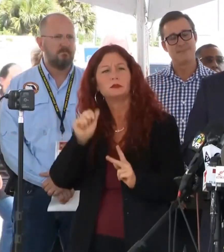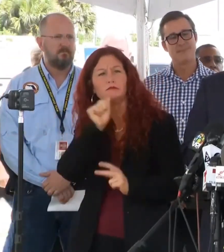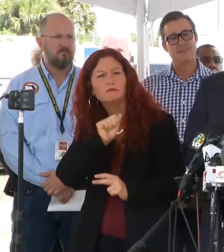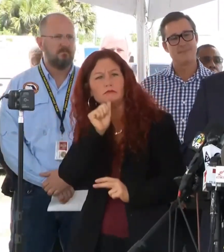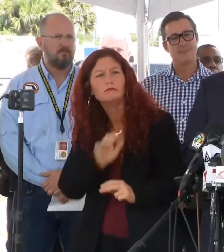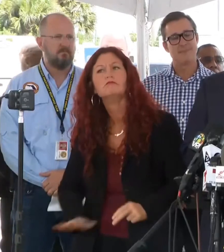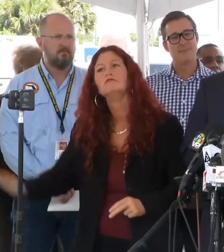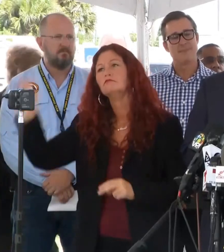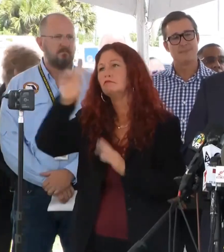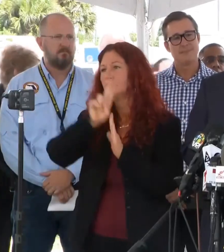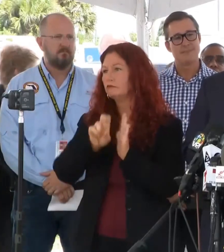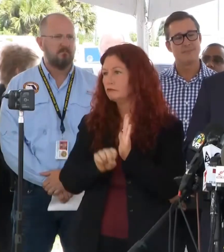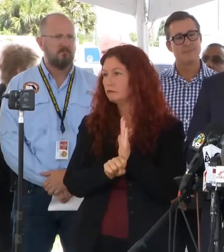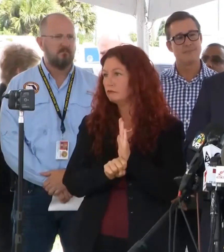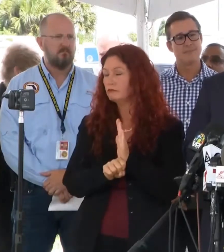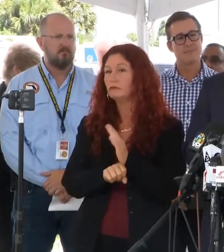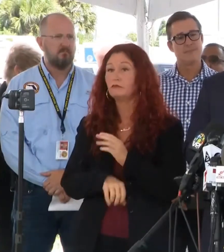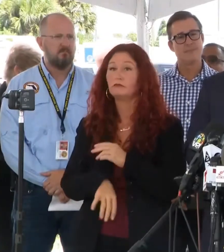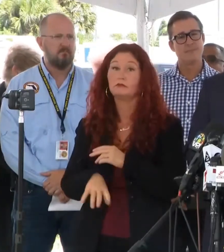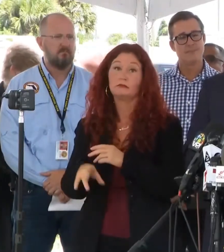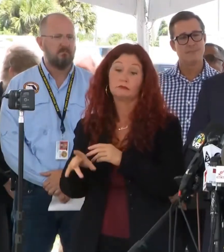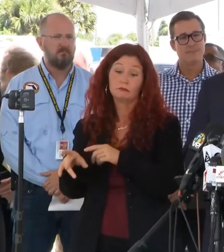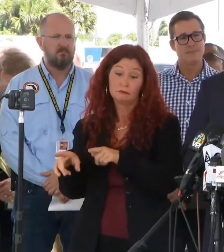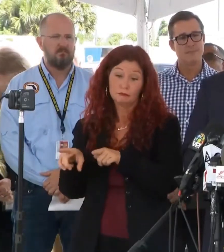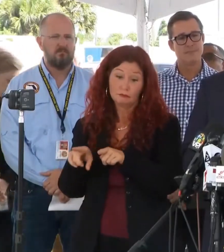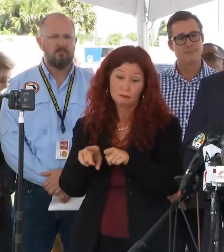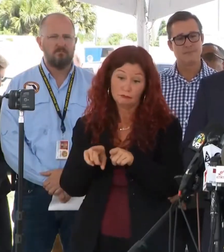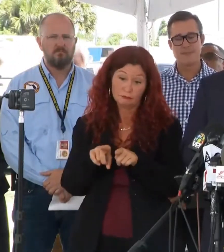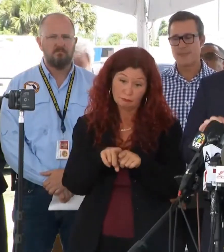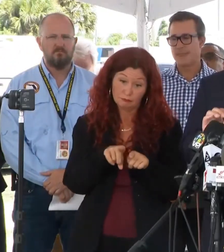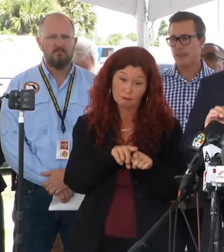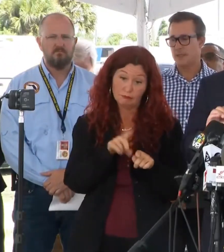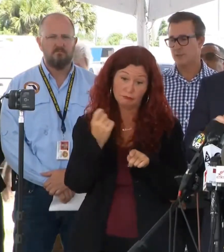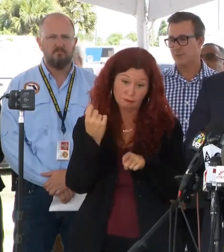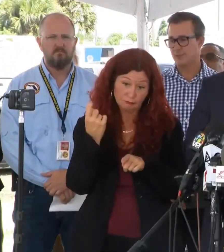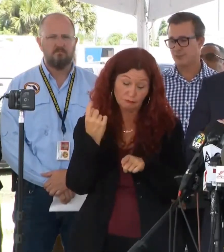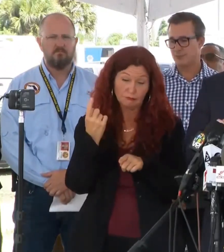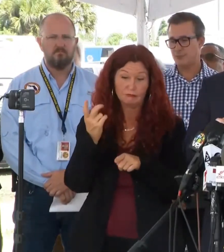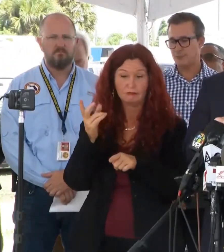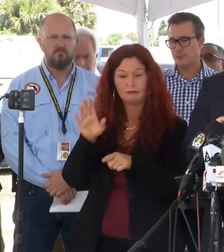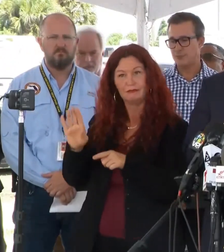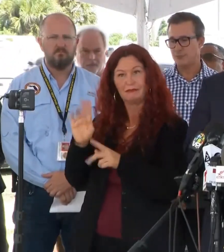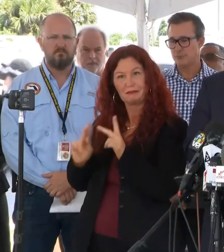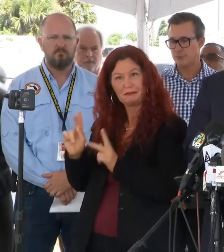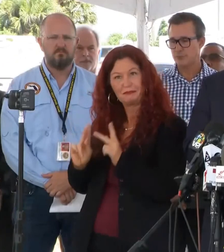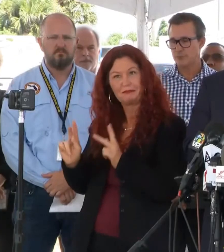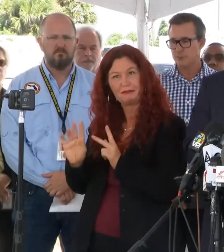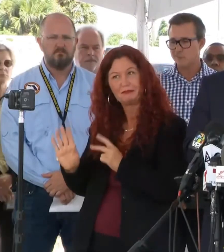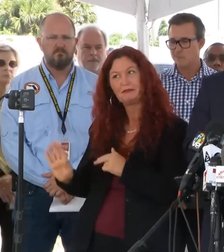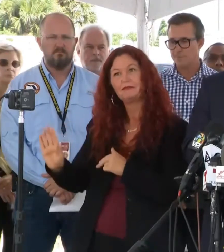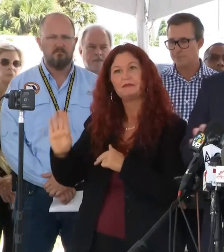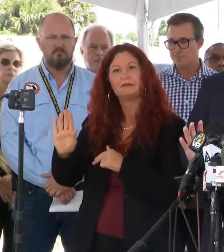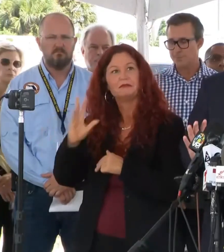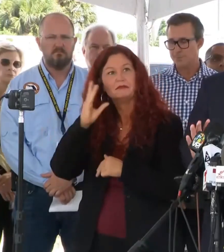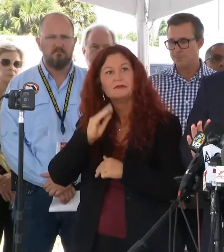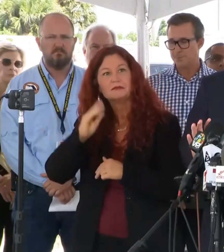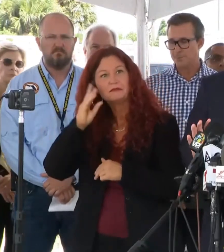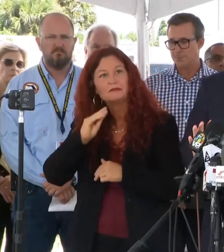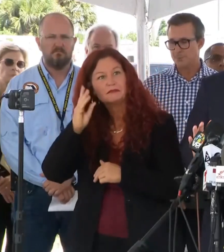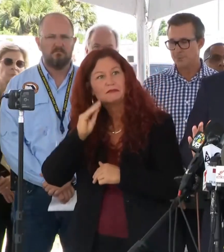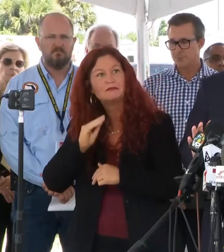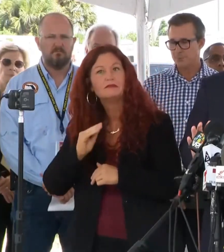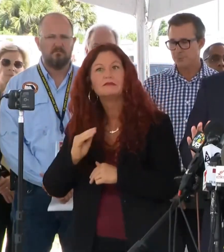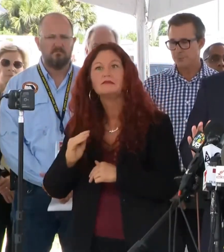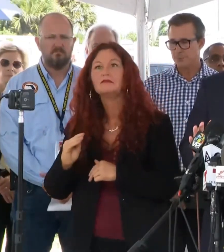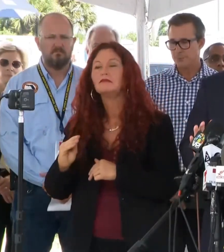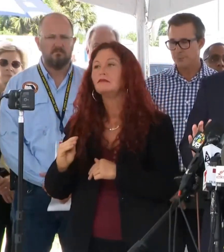in the towers who either passed away or are missing, the amount of, I think, sympathy that's